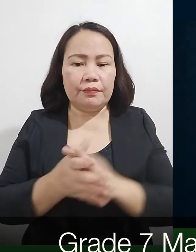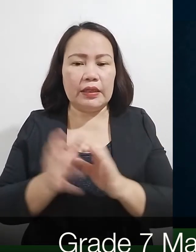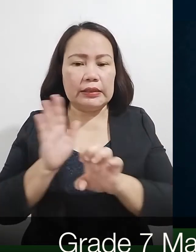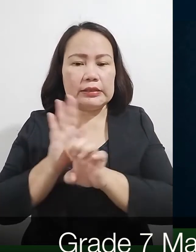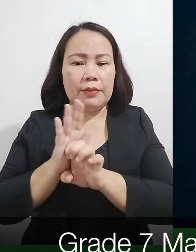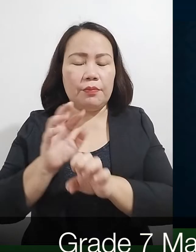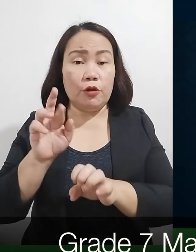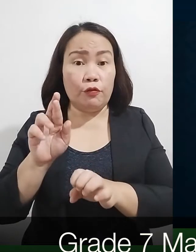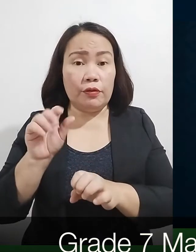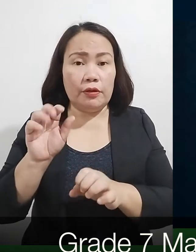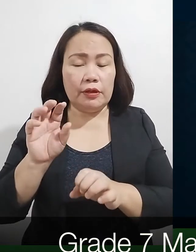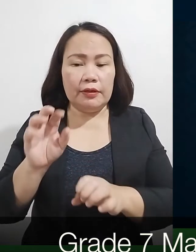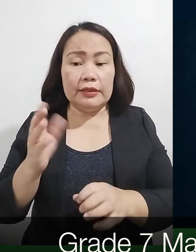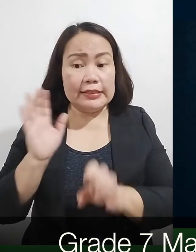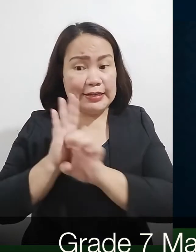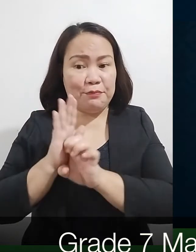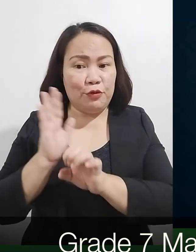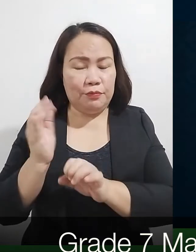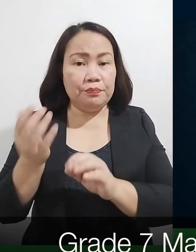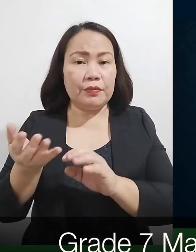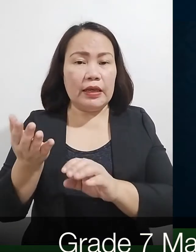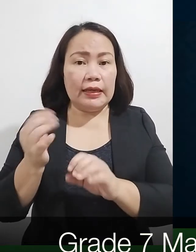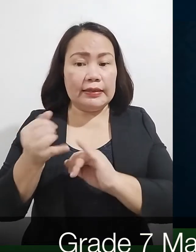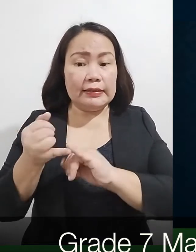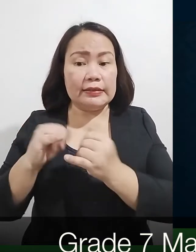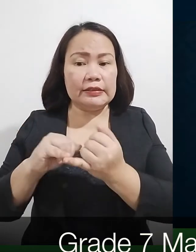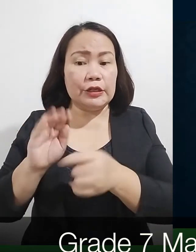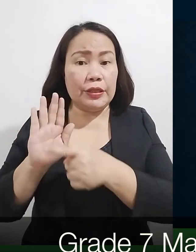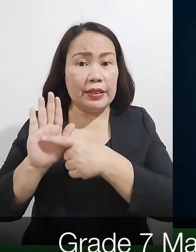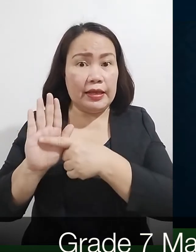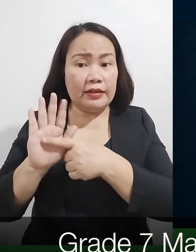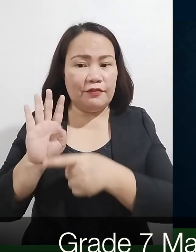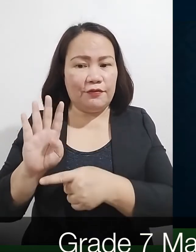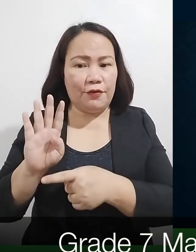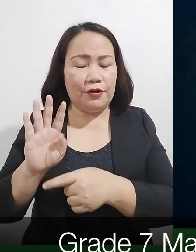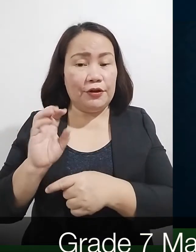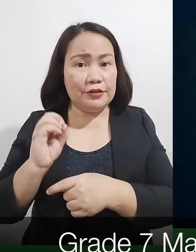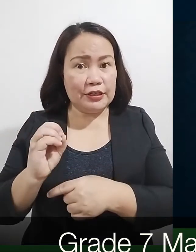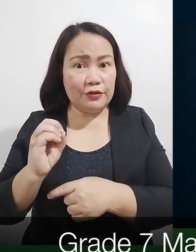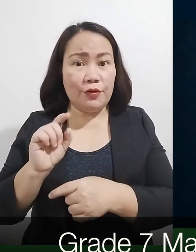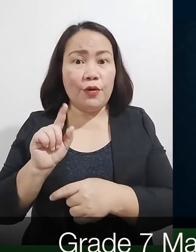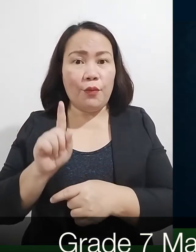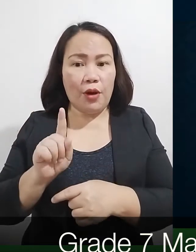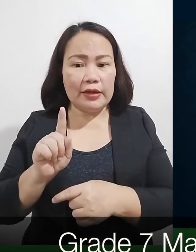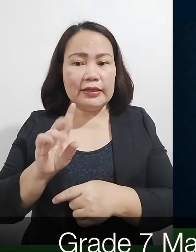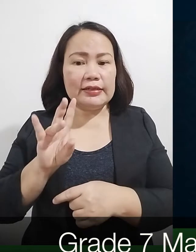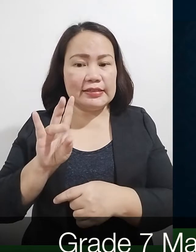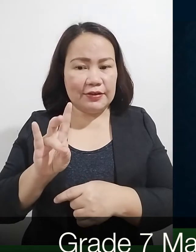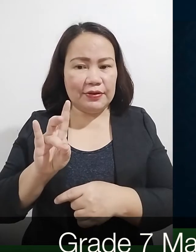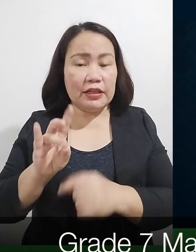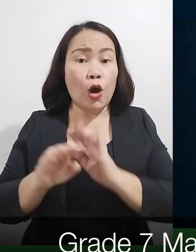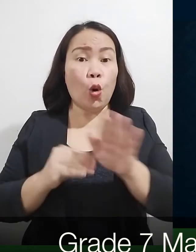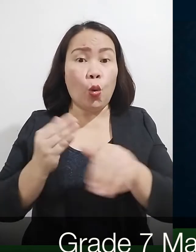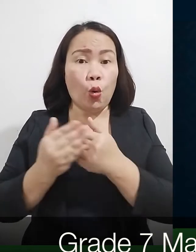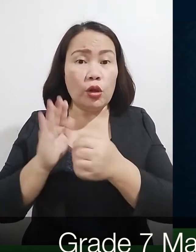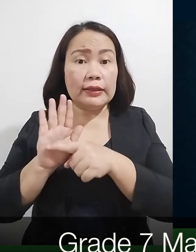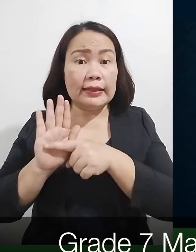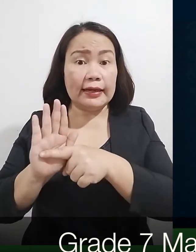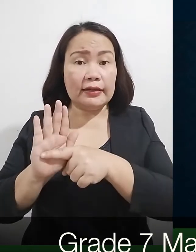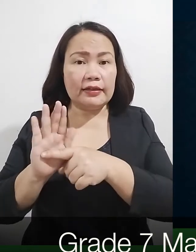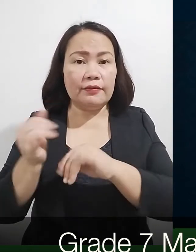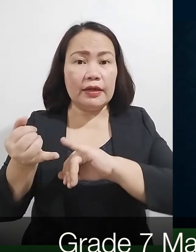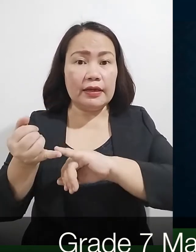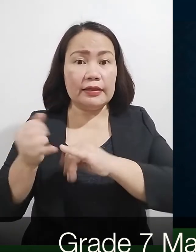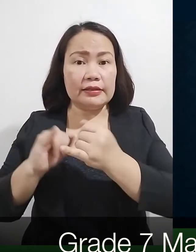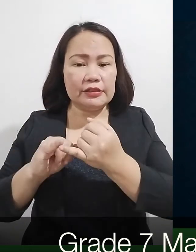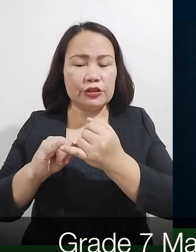numbers. So we have integers. Under integers, we have negative 4, 0, 1, 7, and all negative